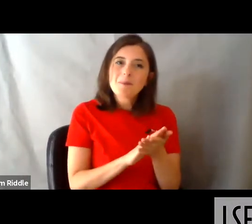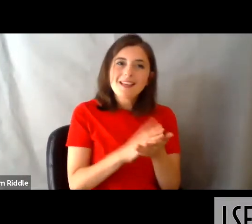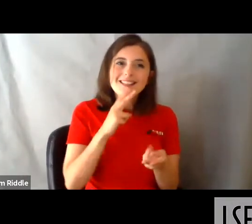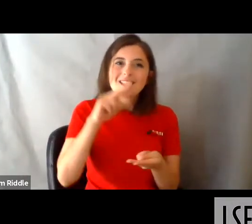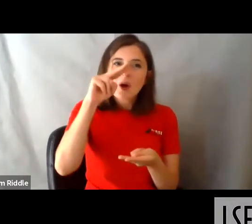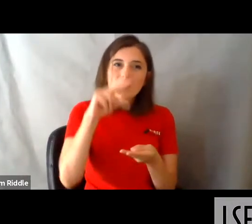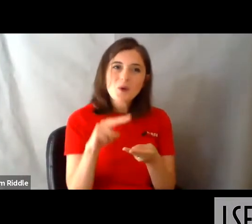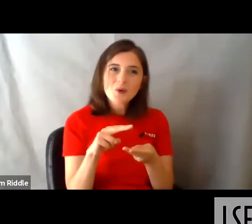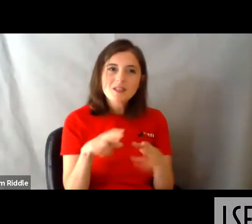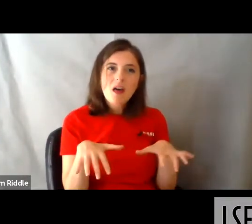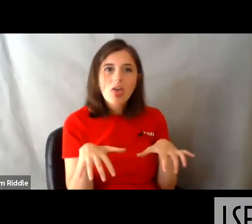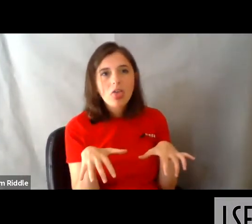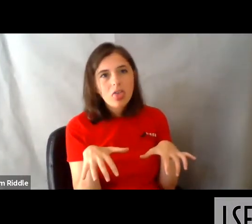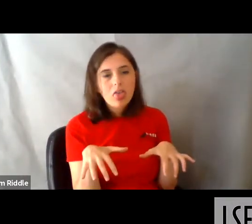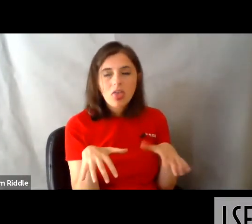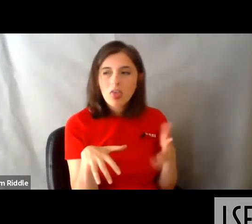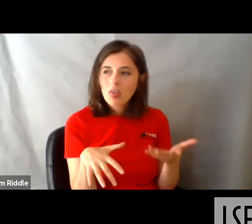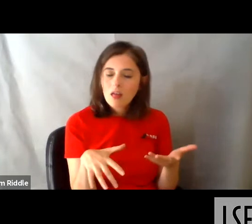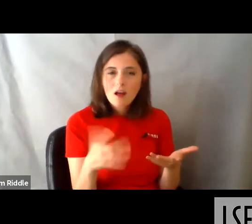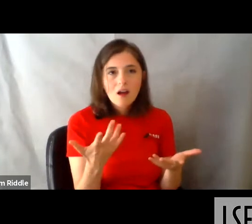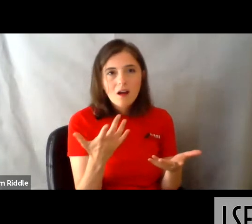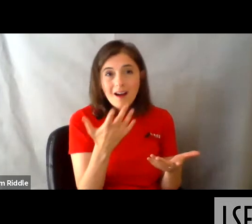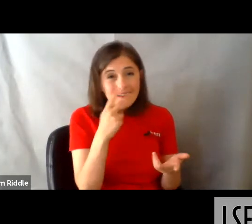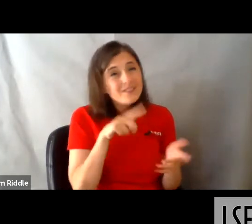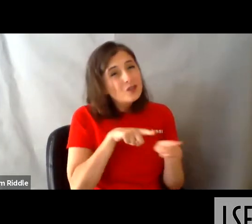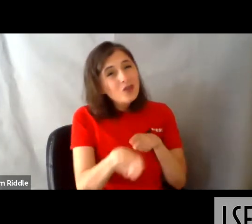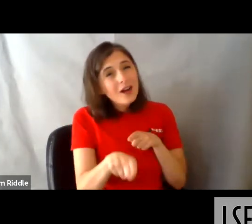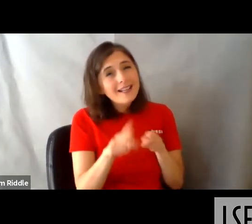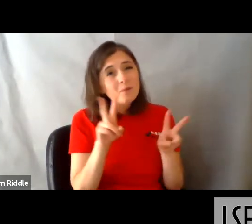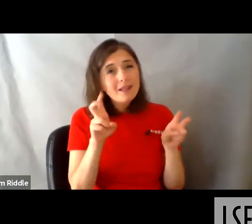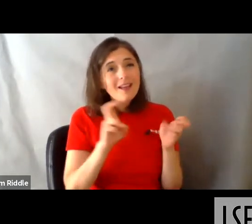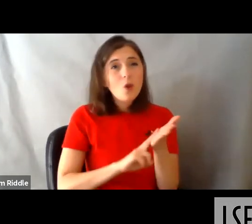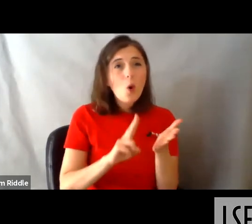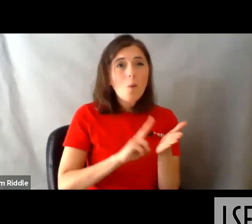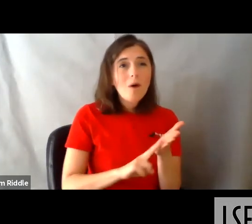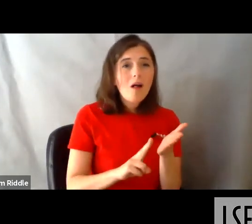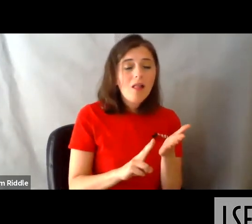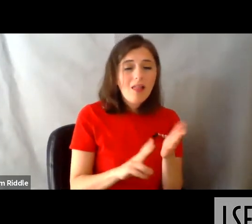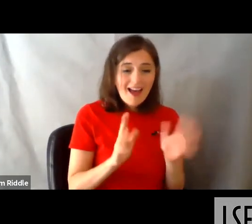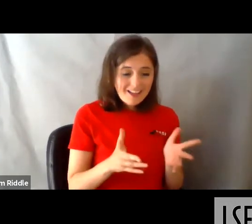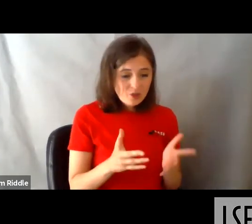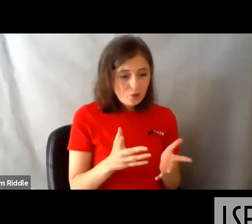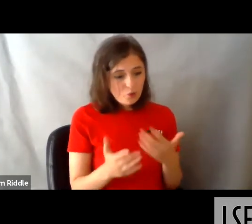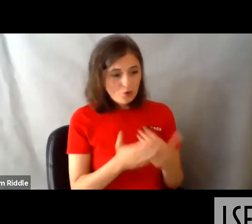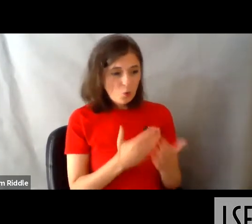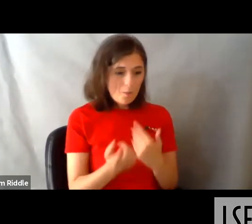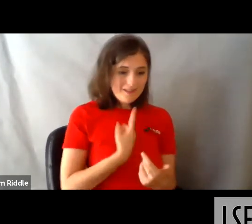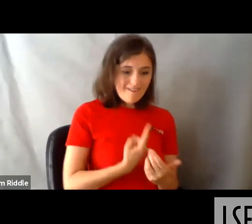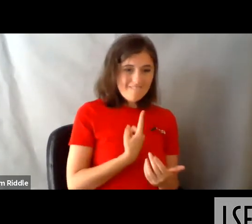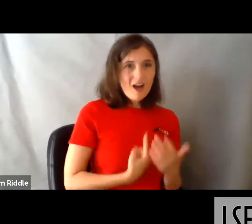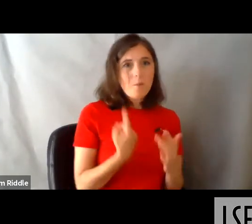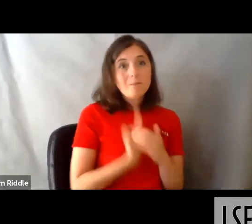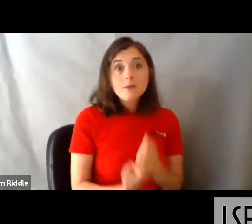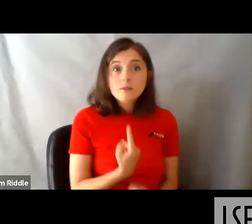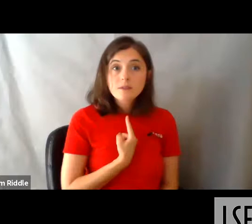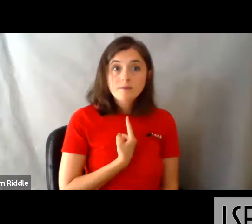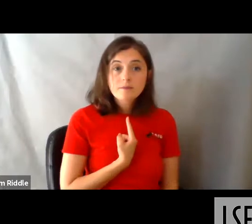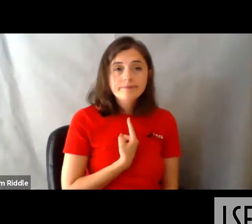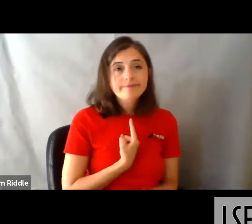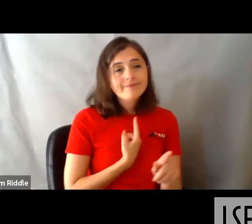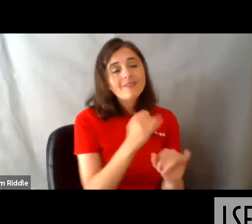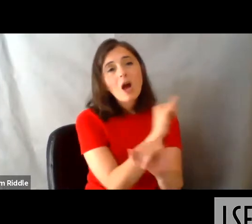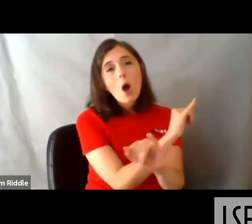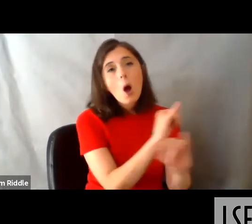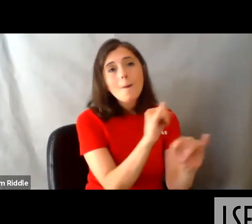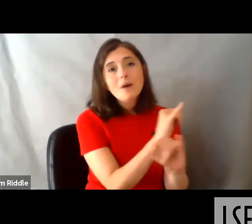motivation, cling on to any vestige of normality, sort yourself out in isolation. The emergency clinic is in